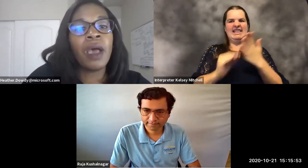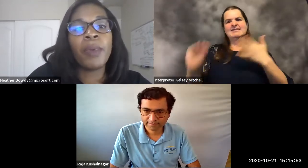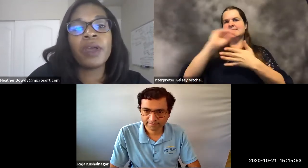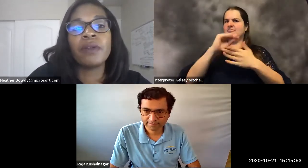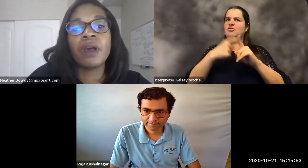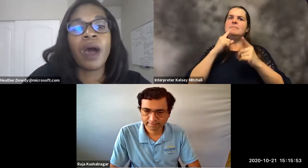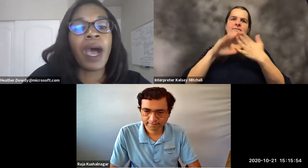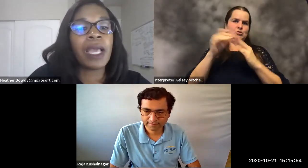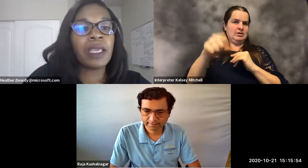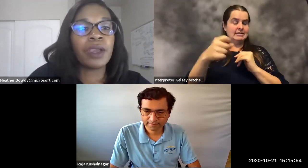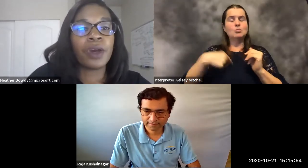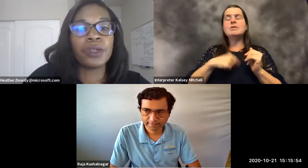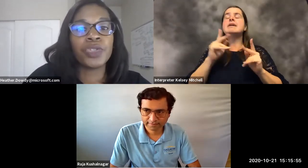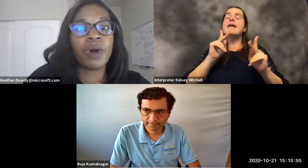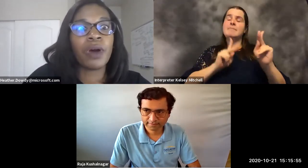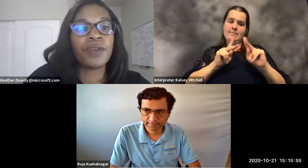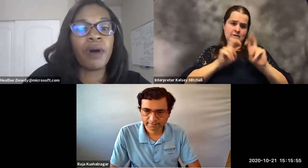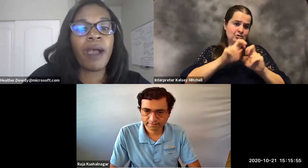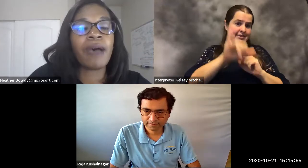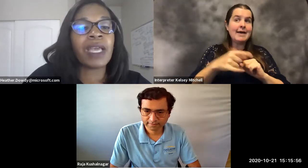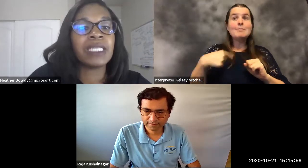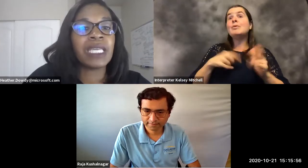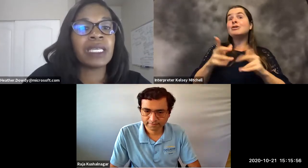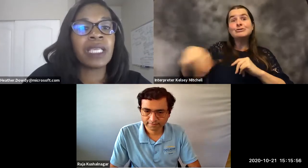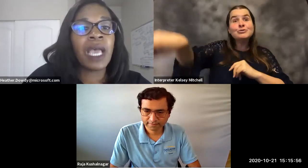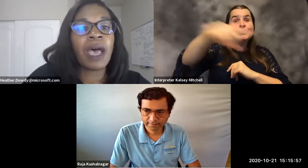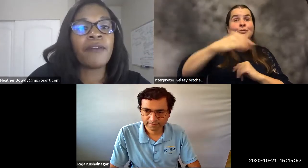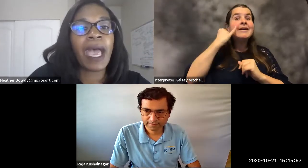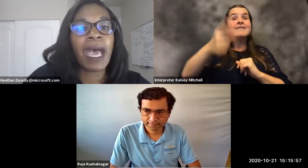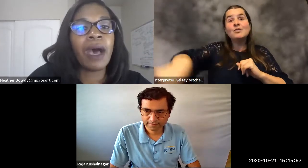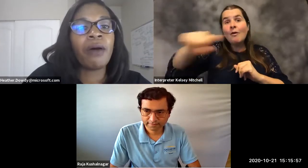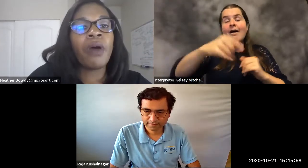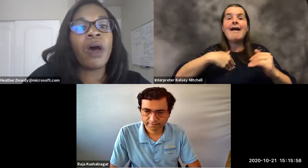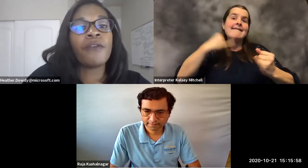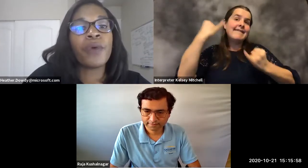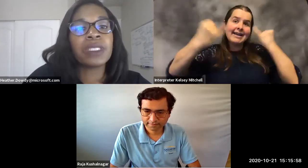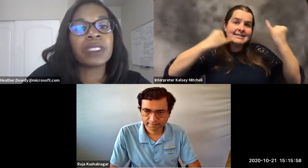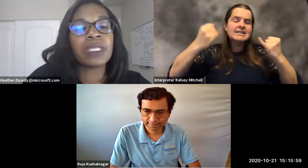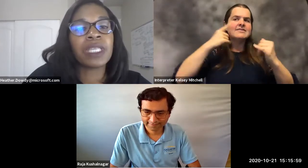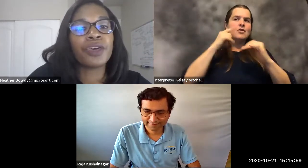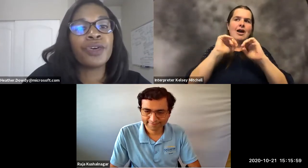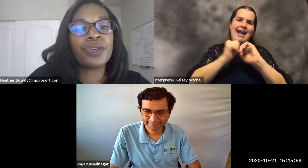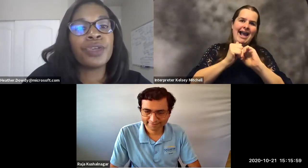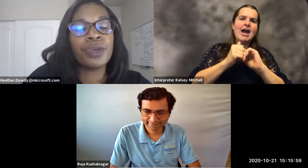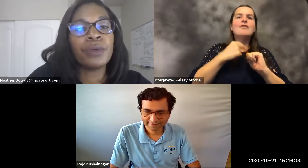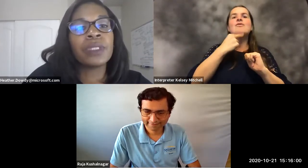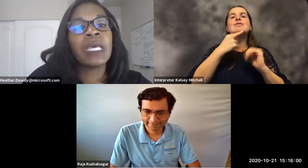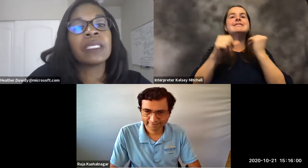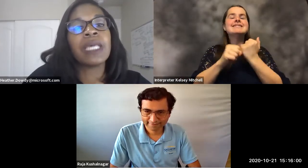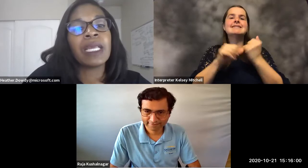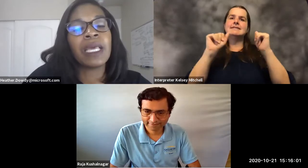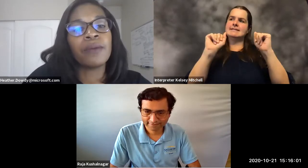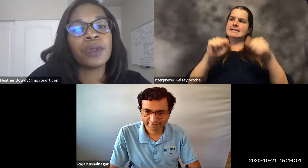at it, but highly encourage you all, if you all have ideas of how a voice assistant could